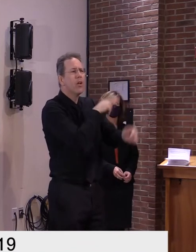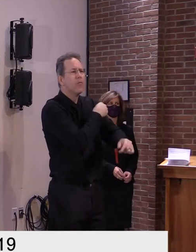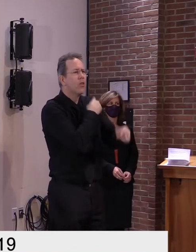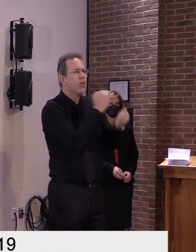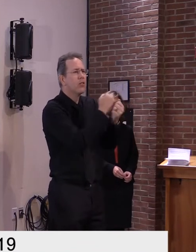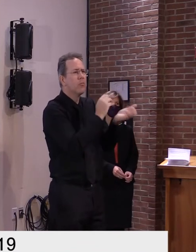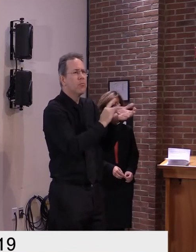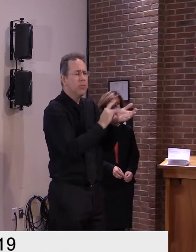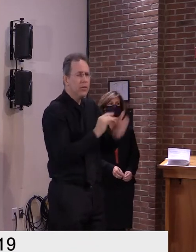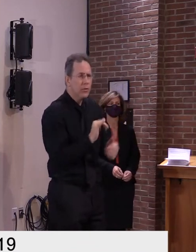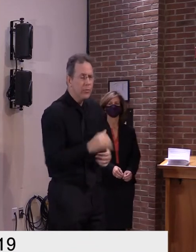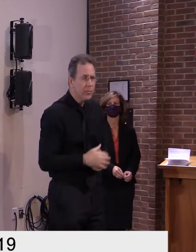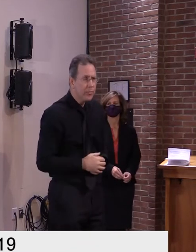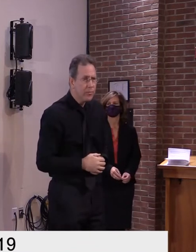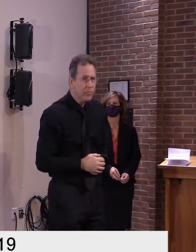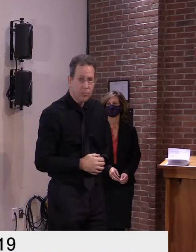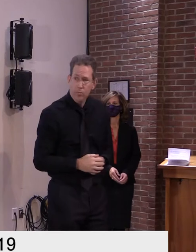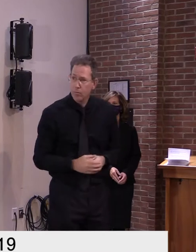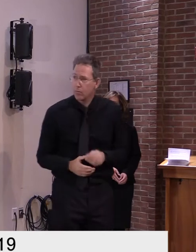Okay. Thank you, as